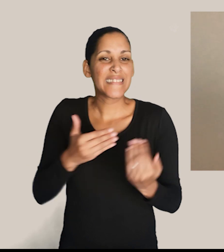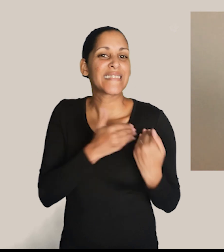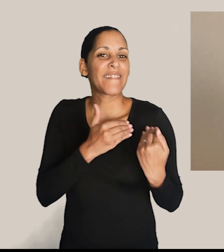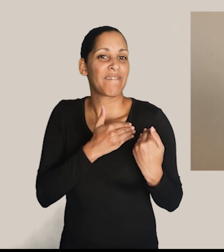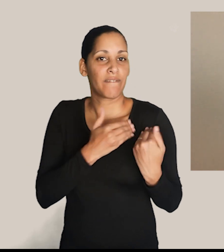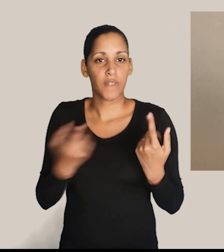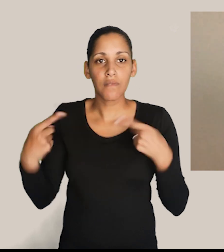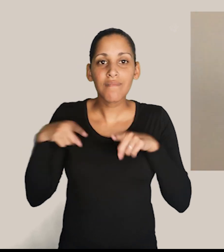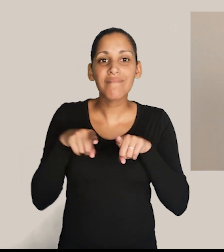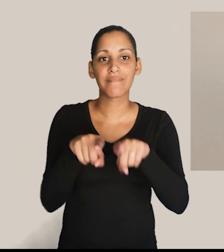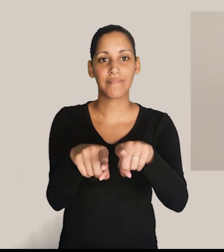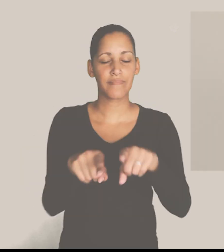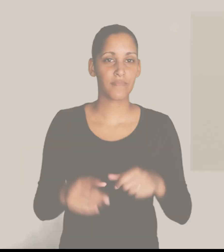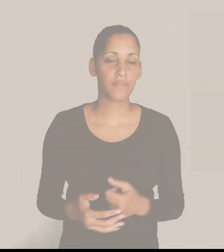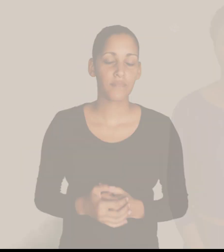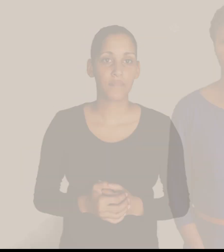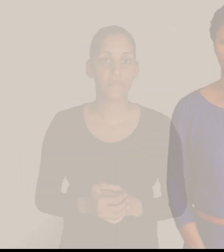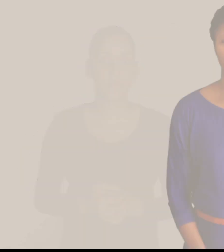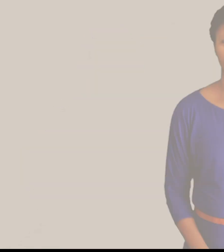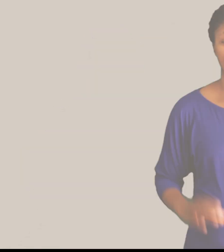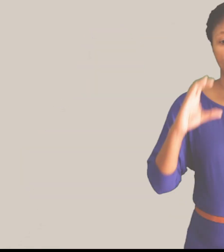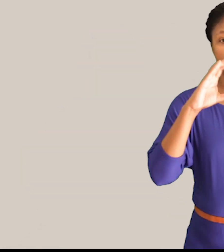vaccine concurrently.